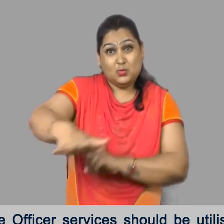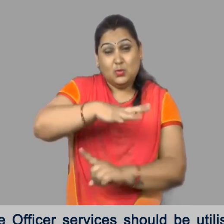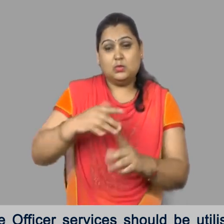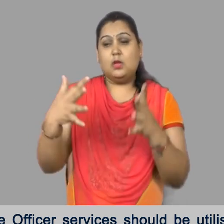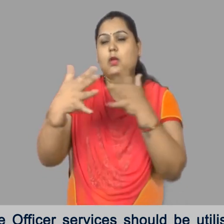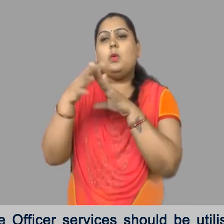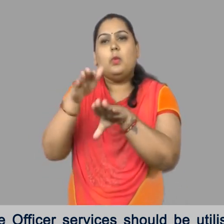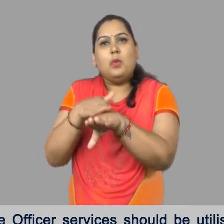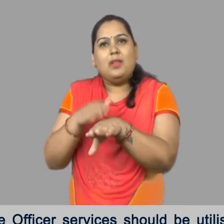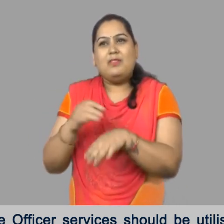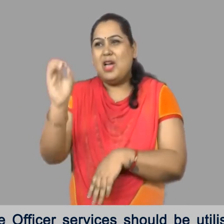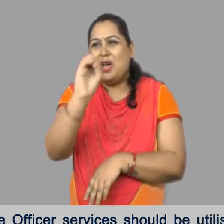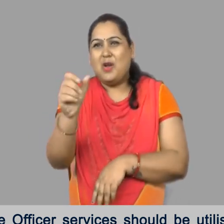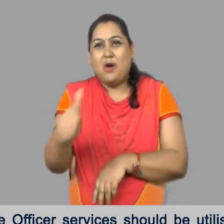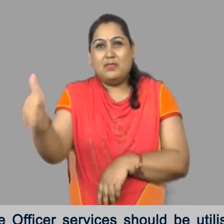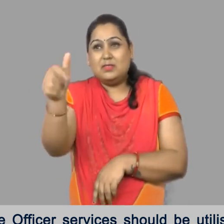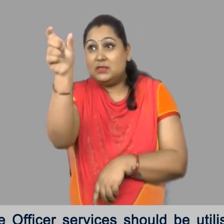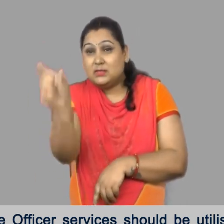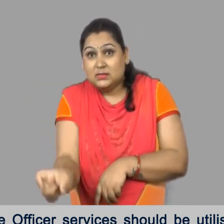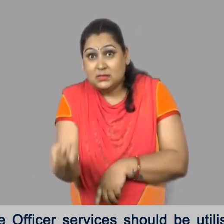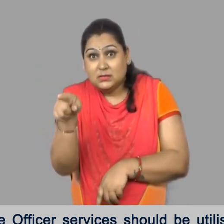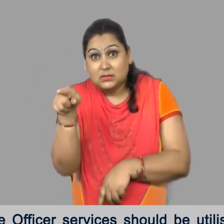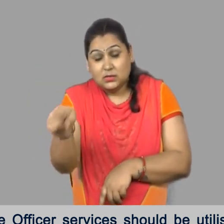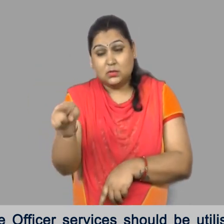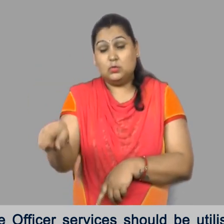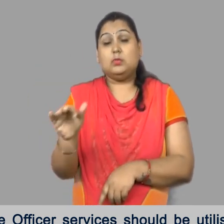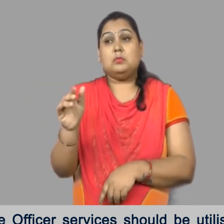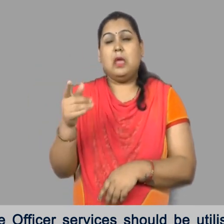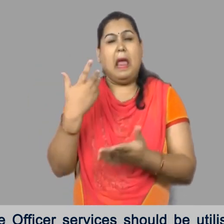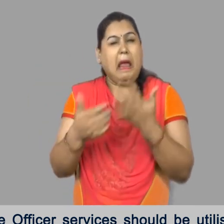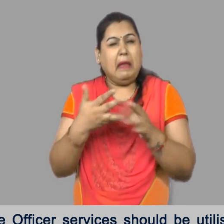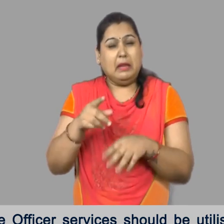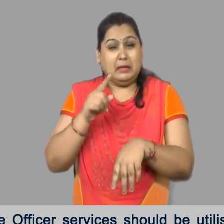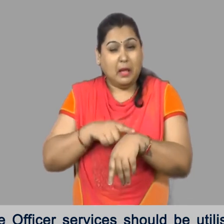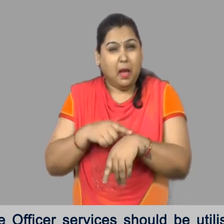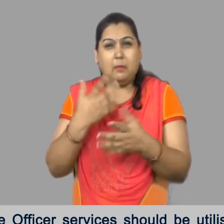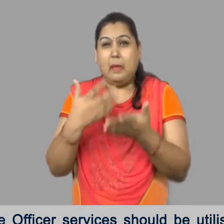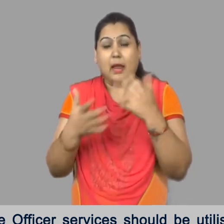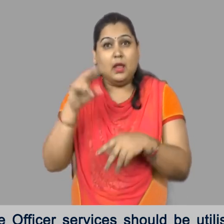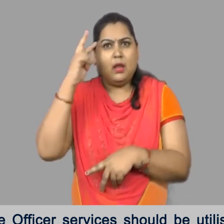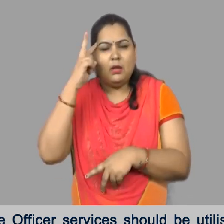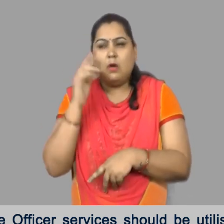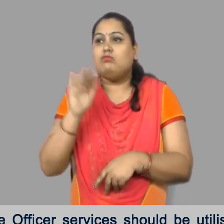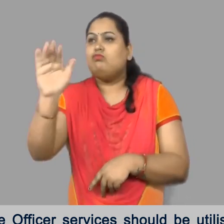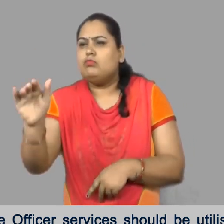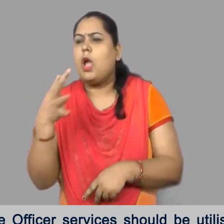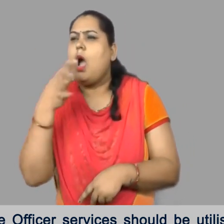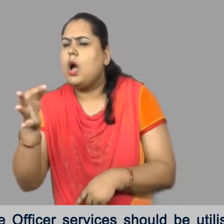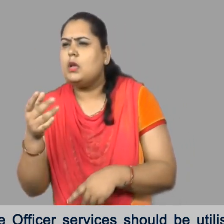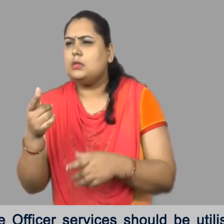District Social Welfare Officer services should be utilized